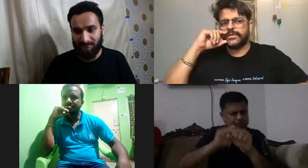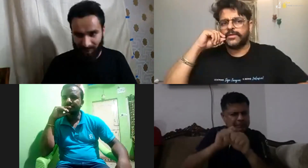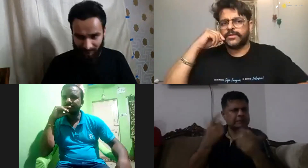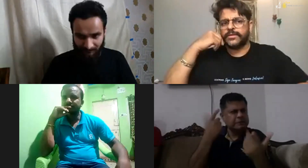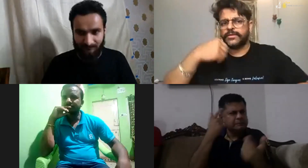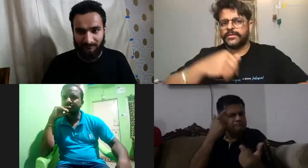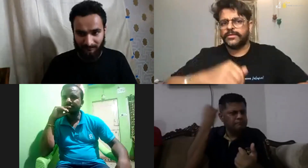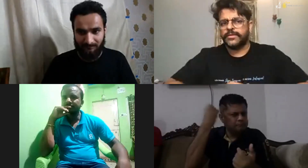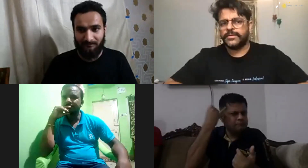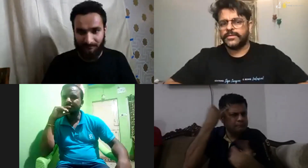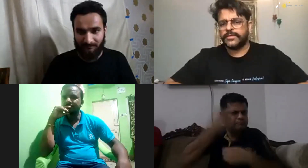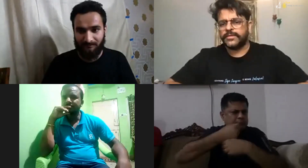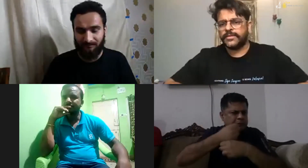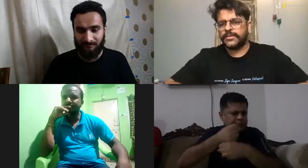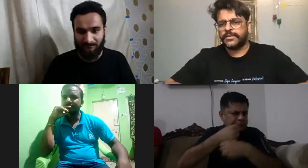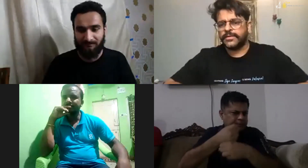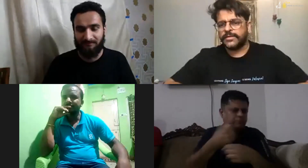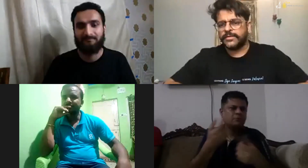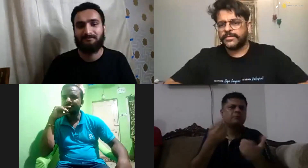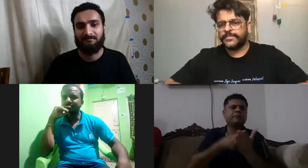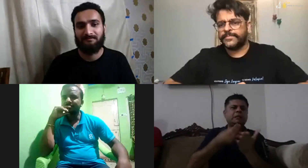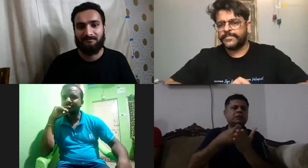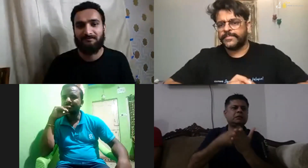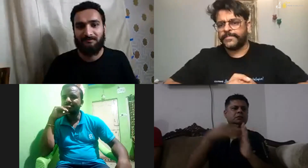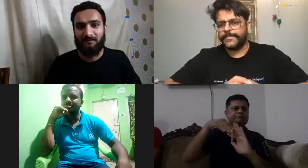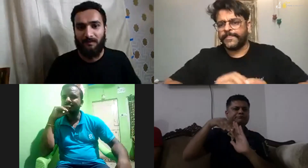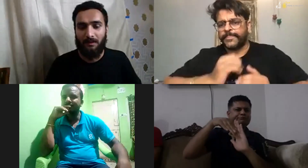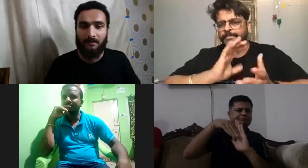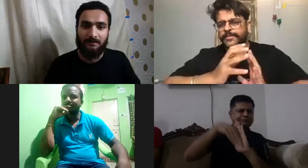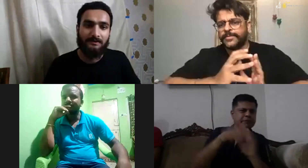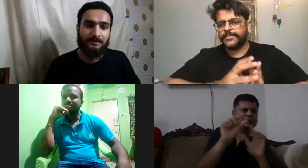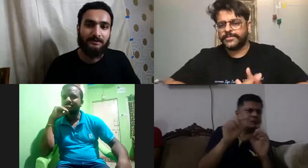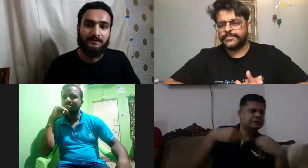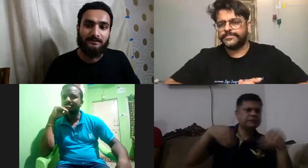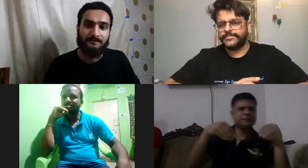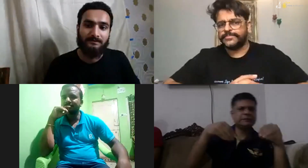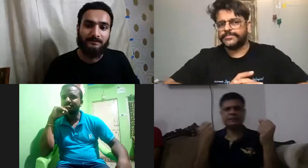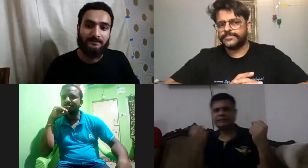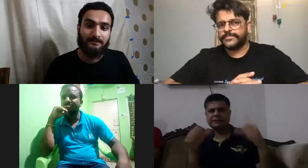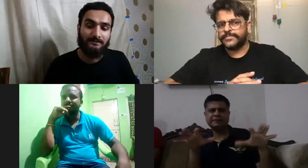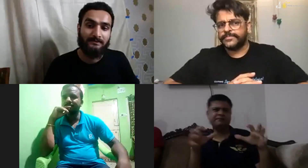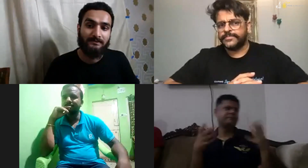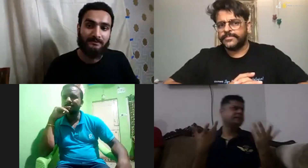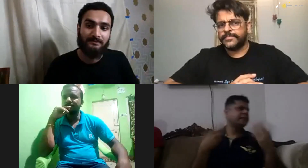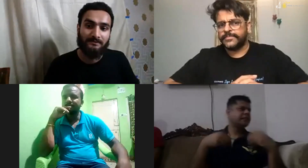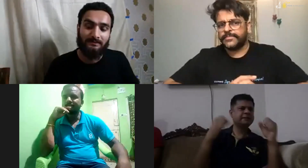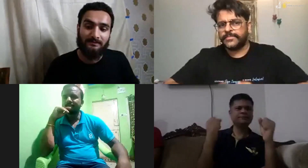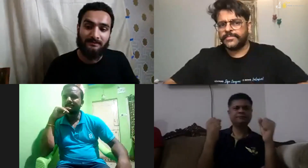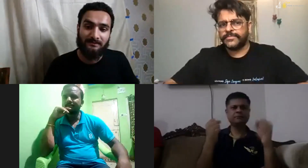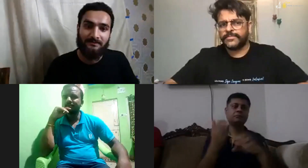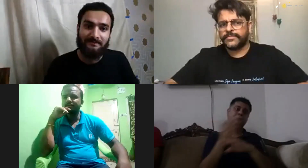So it was easier, and we were ideating and seeing that what exactly we can do, but the money was going down, and a lot